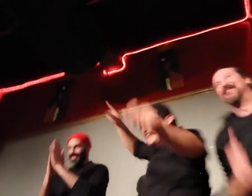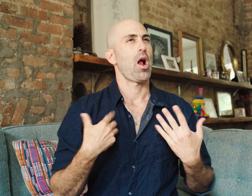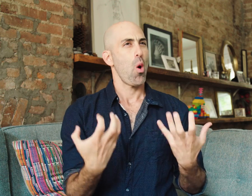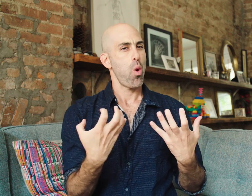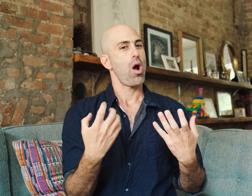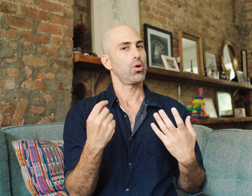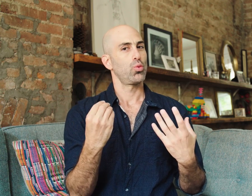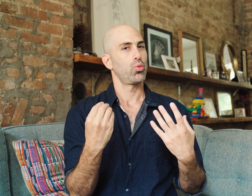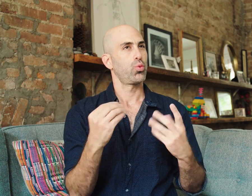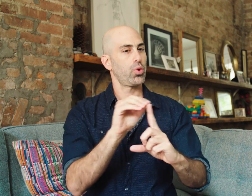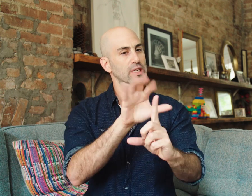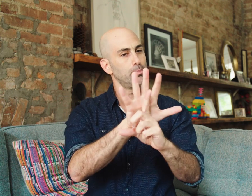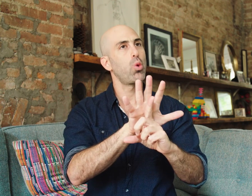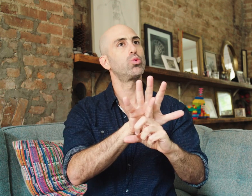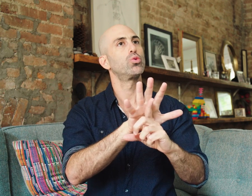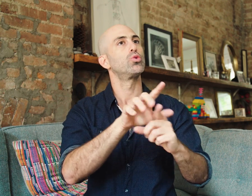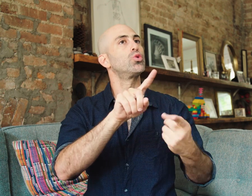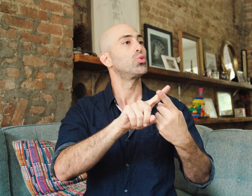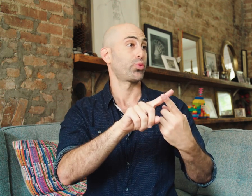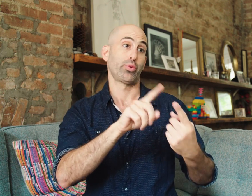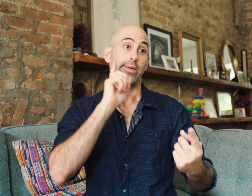I would like to expose deaf and hearing